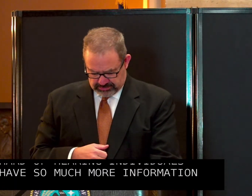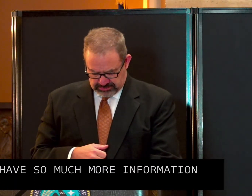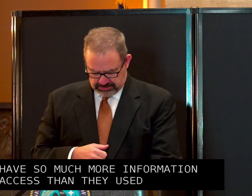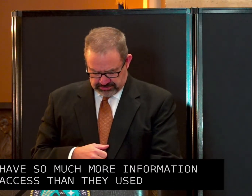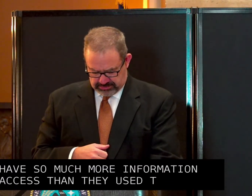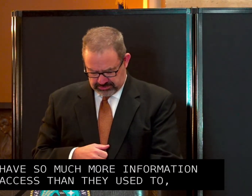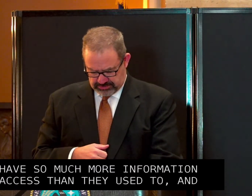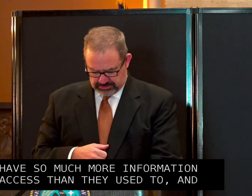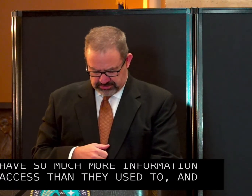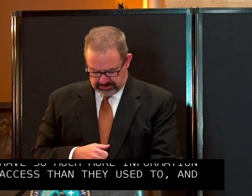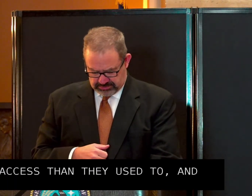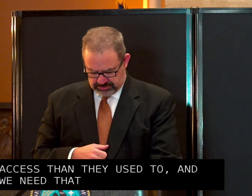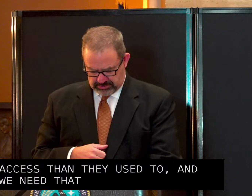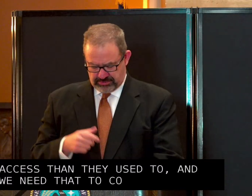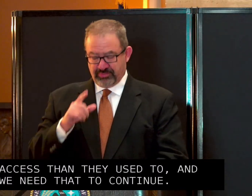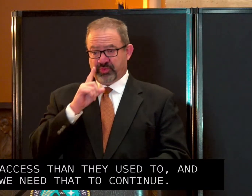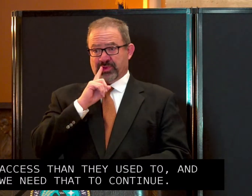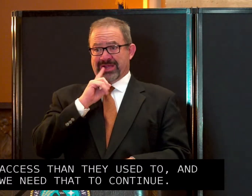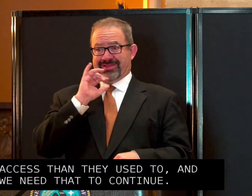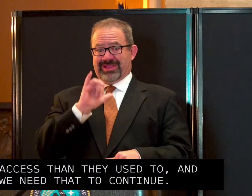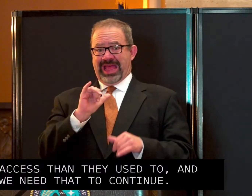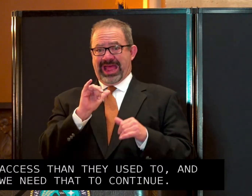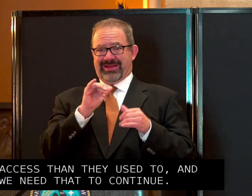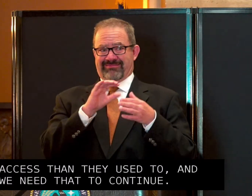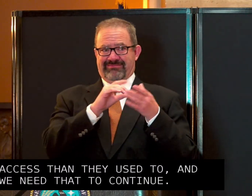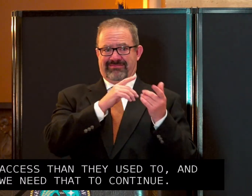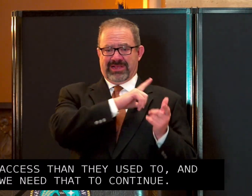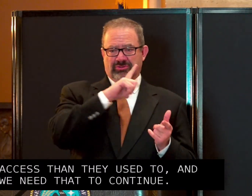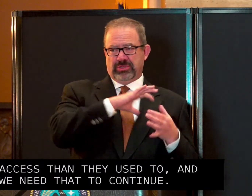need that to continue.